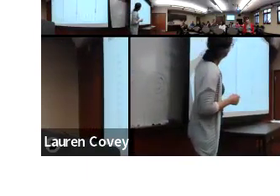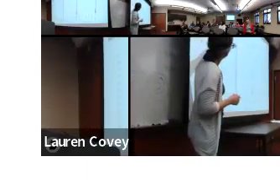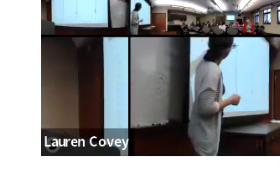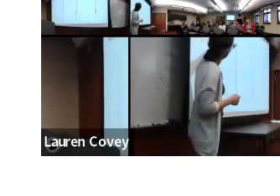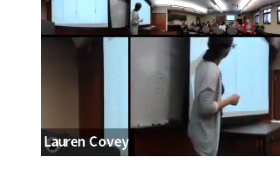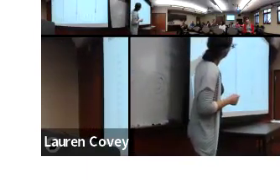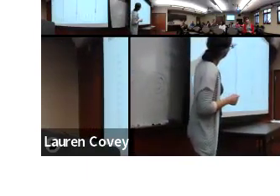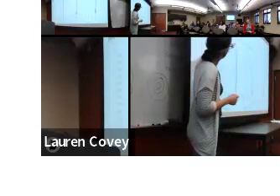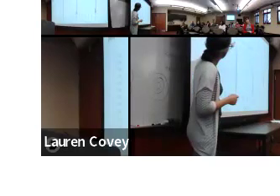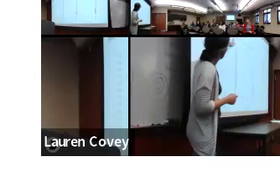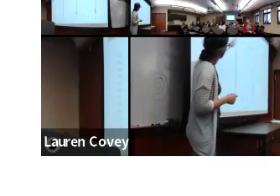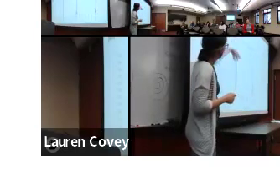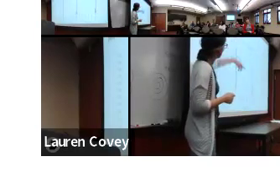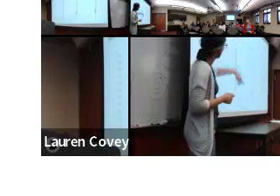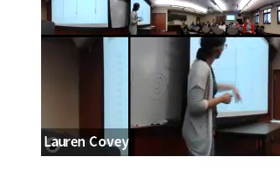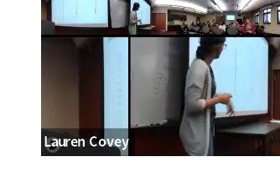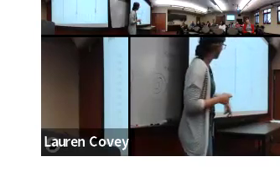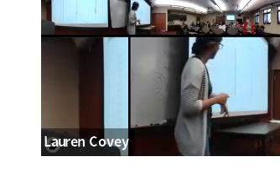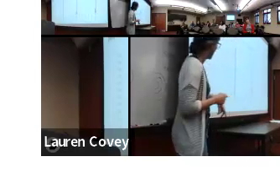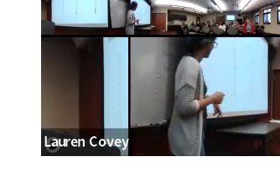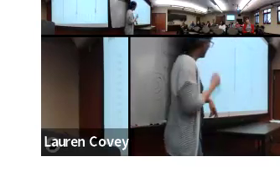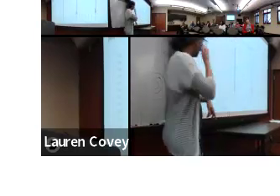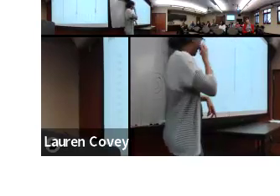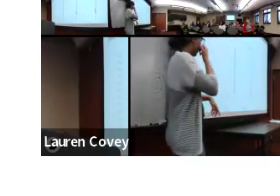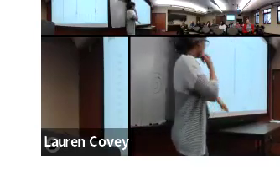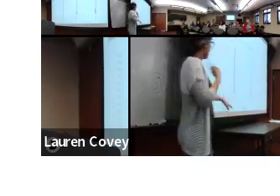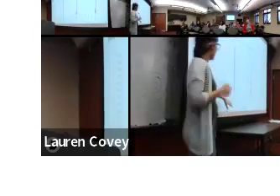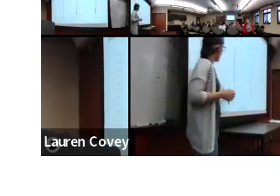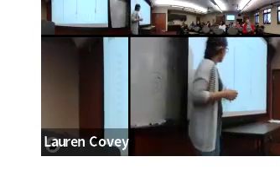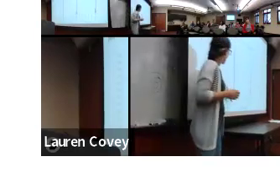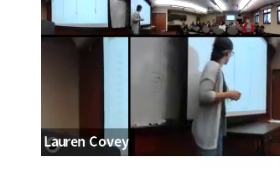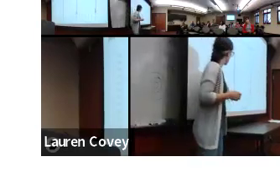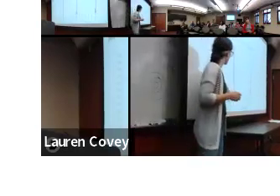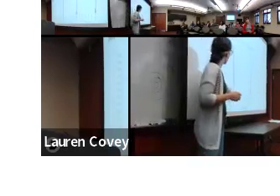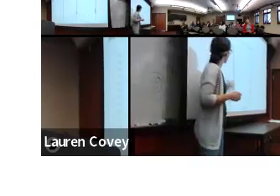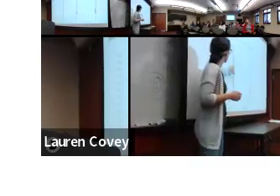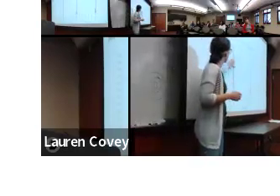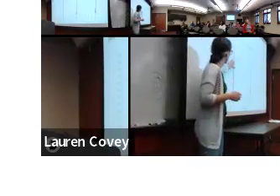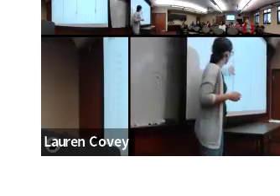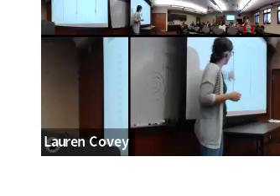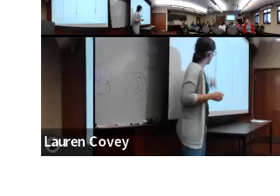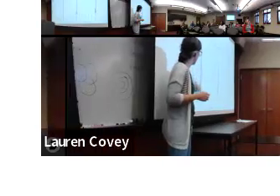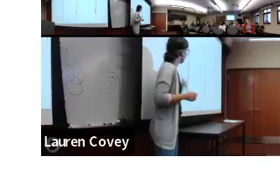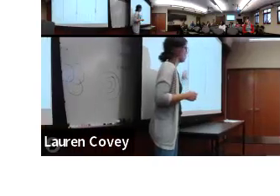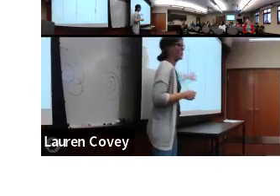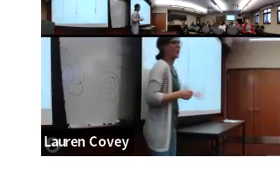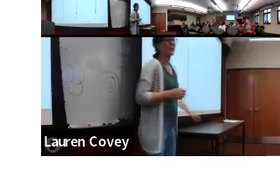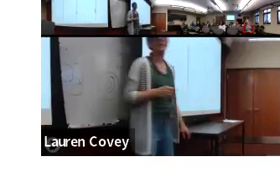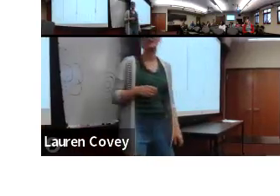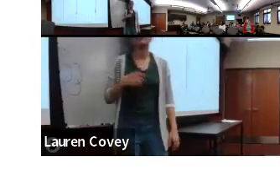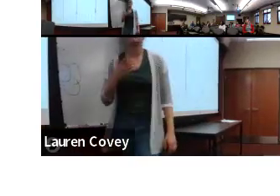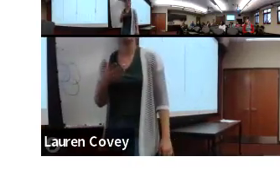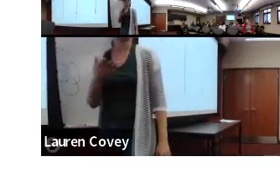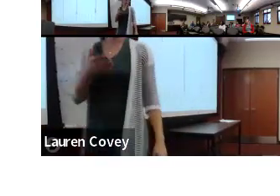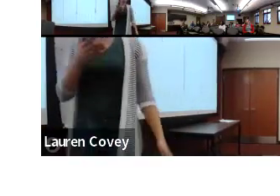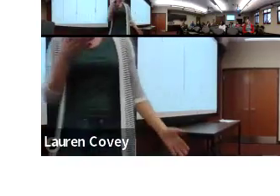classifier, blue for noun, and green for serenade. So when we're looking at the native signers, what we're seeing for the introduced references